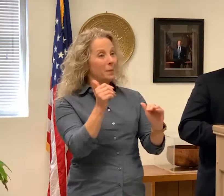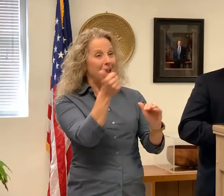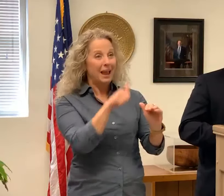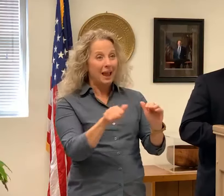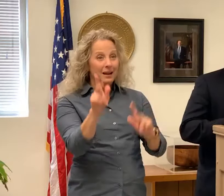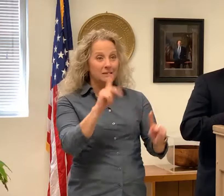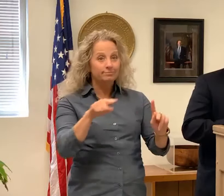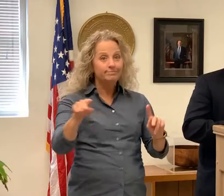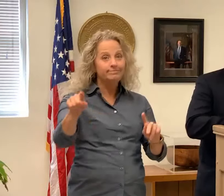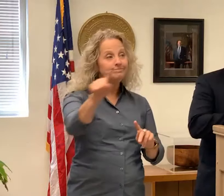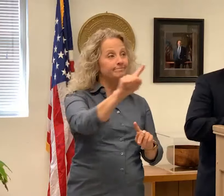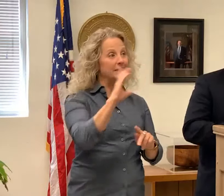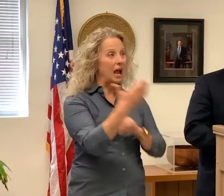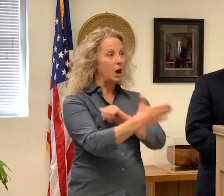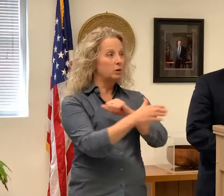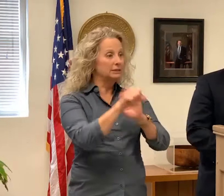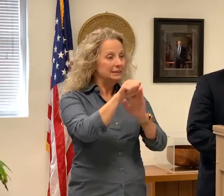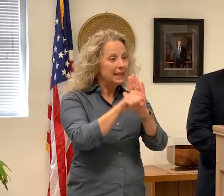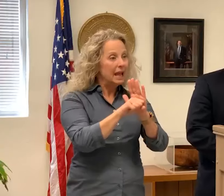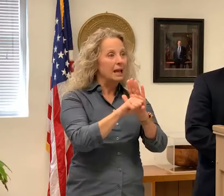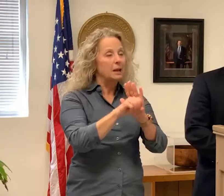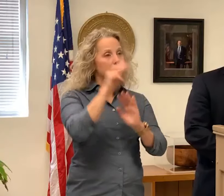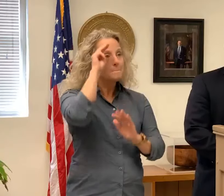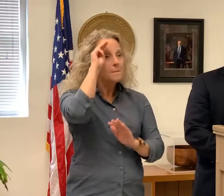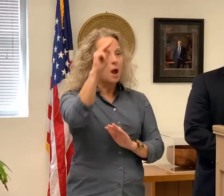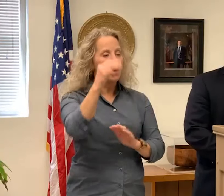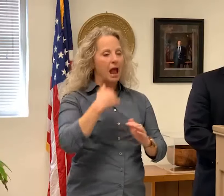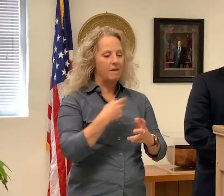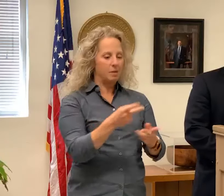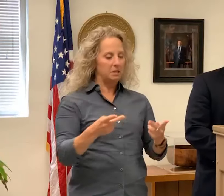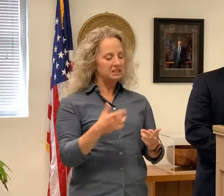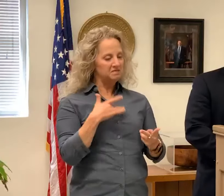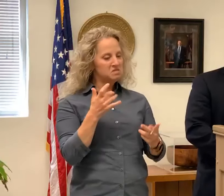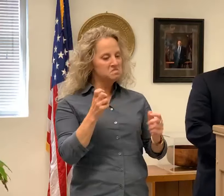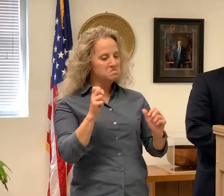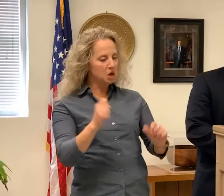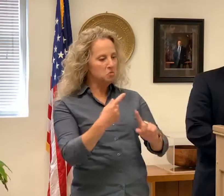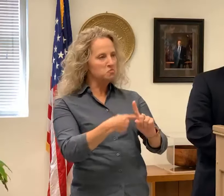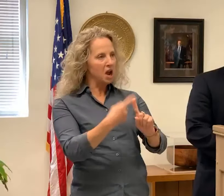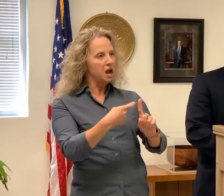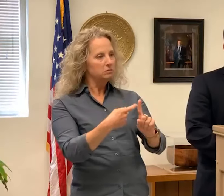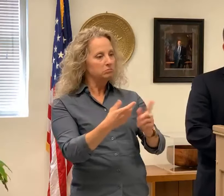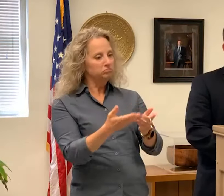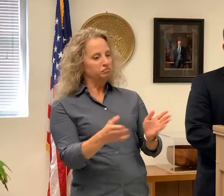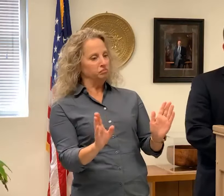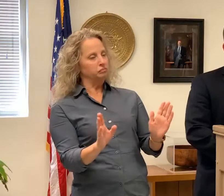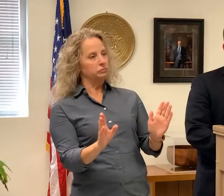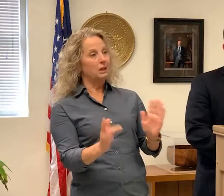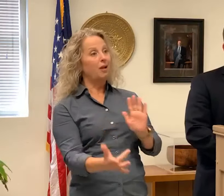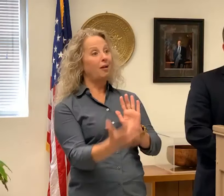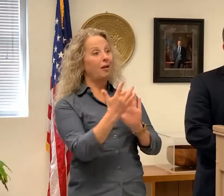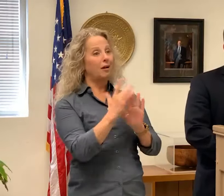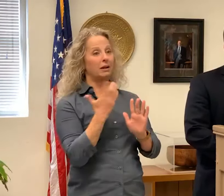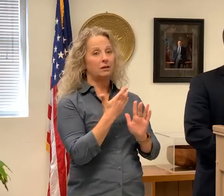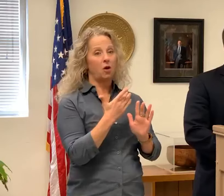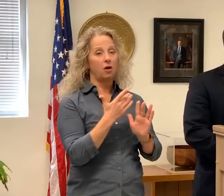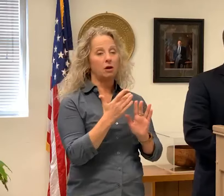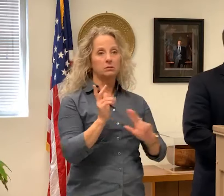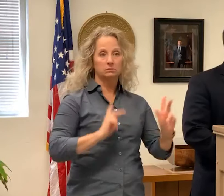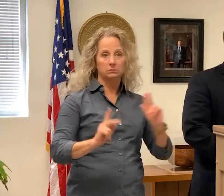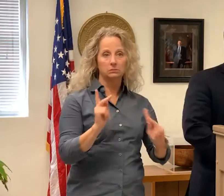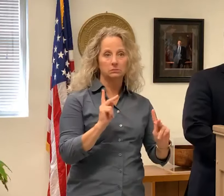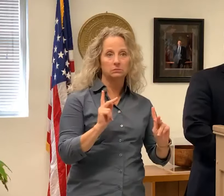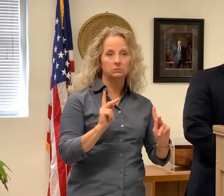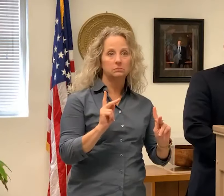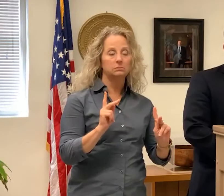is out there in our state, in Maui, if they have a place they feel they could rent, make sure you contact our teams, because